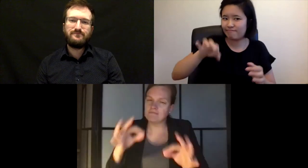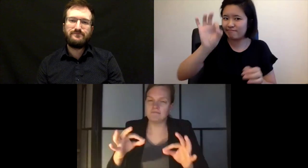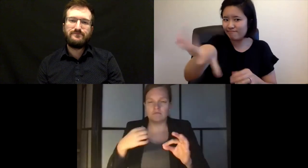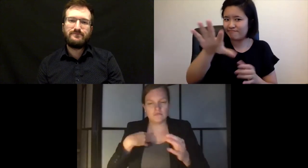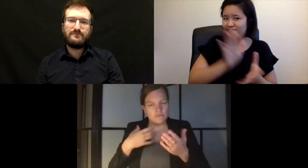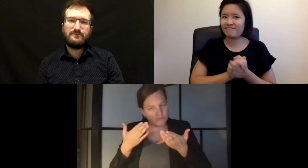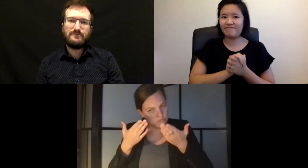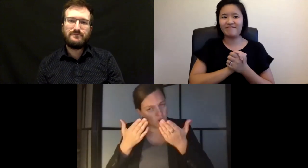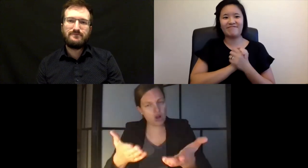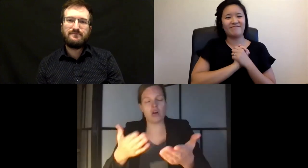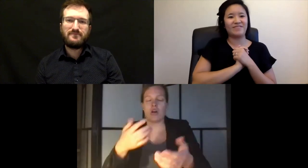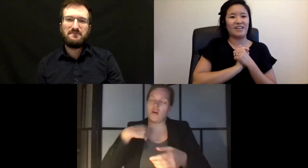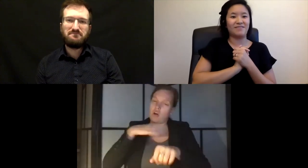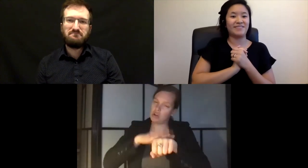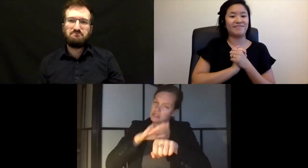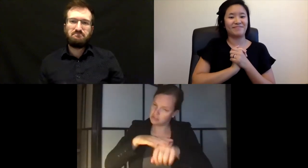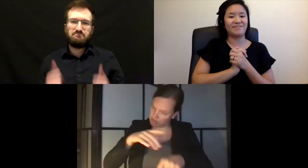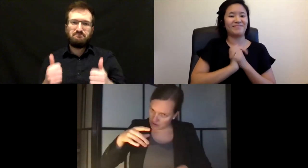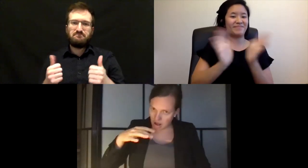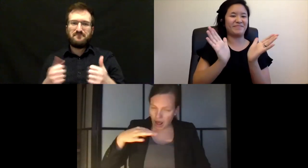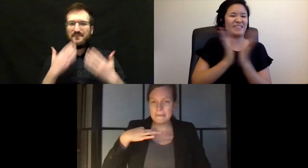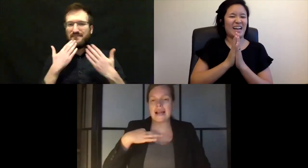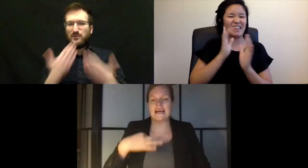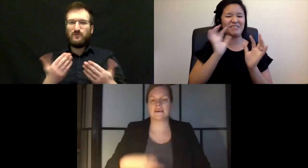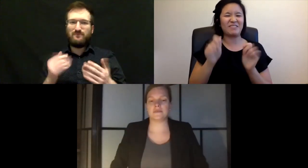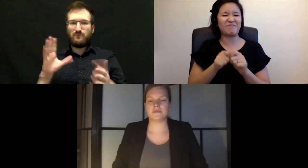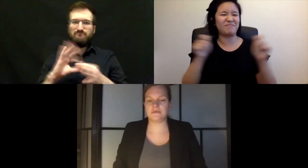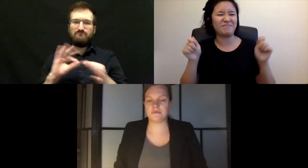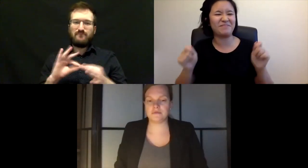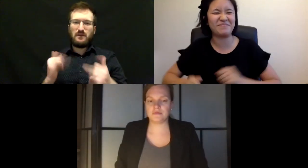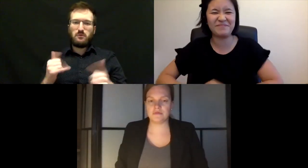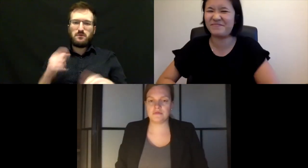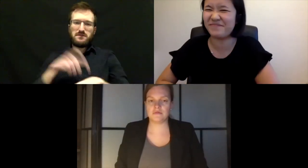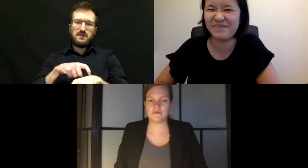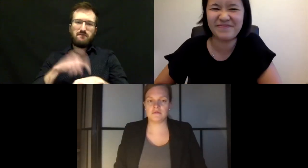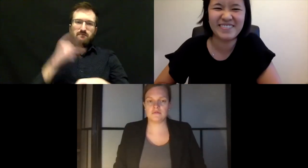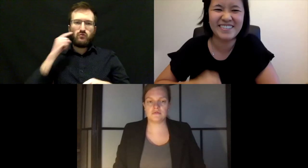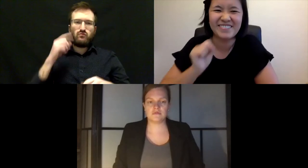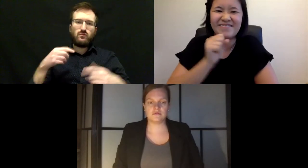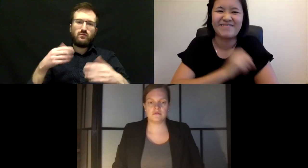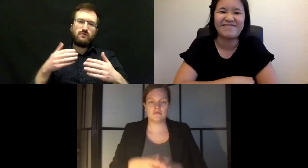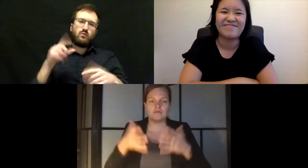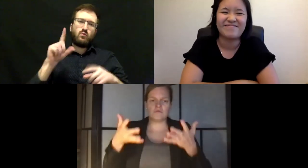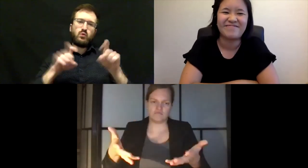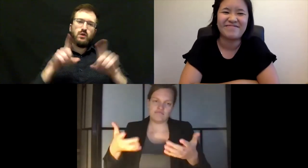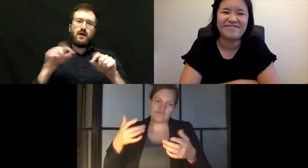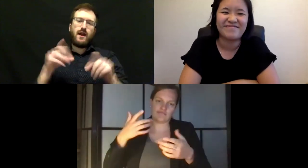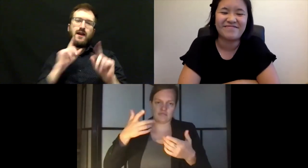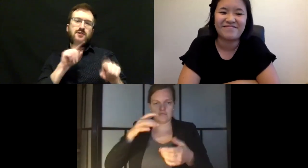Incredible opportunities that I just wanted to share with you. Okay. Great. Thank you for your comments and your time.